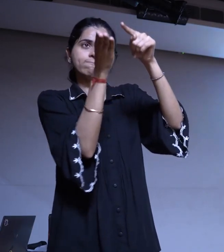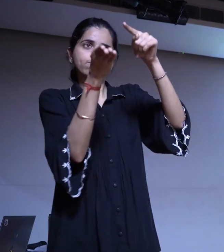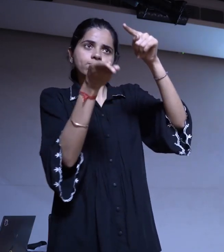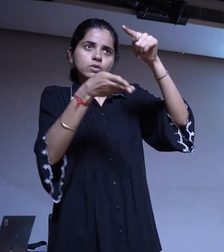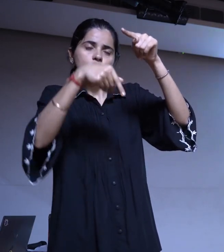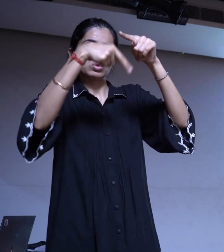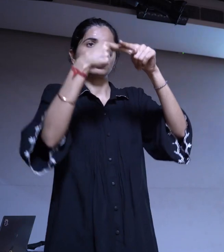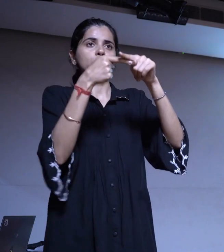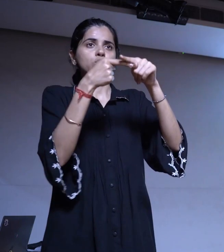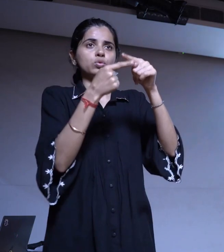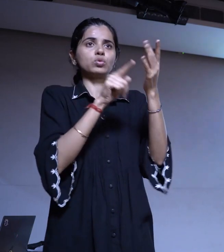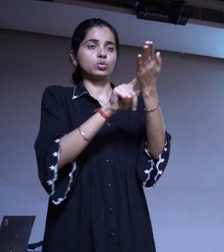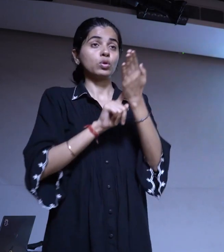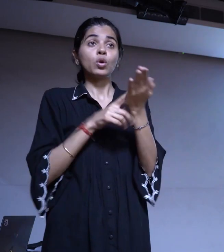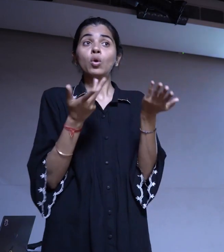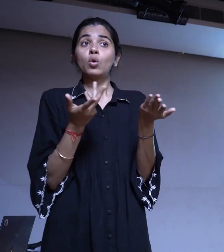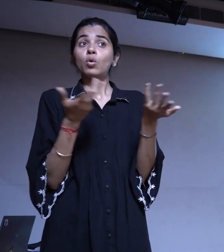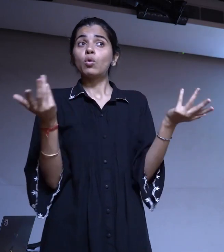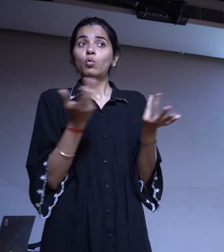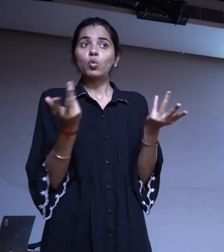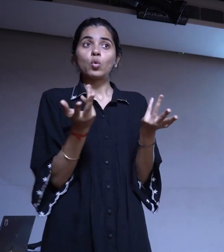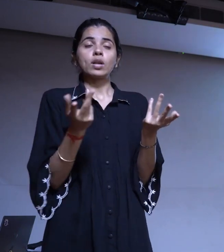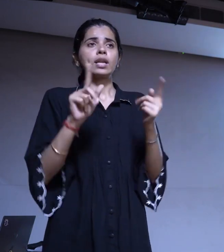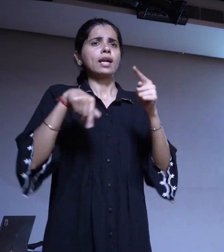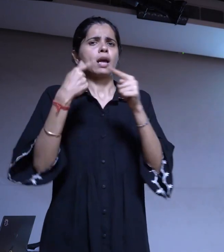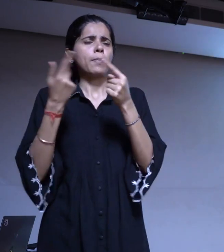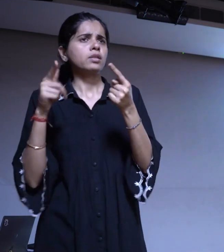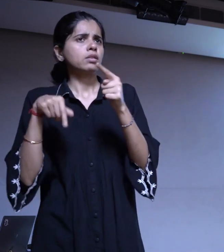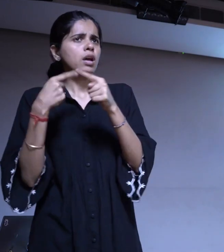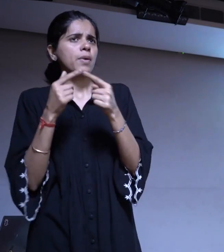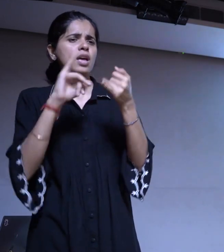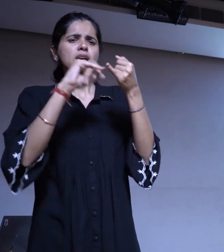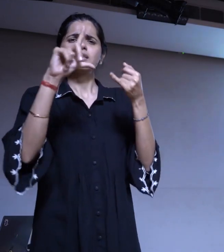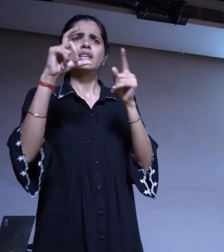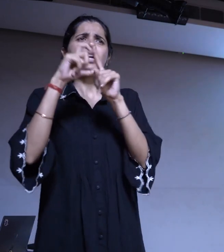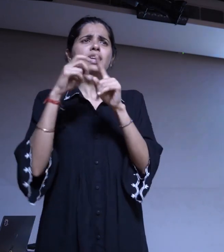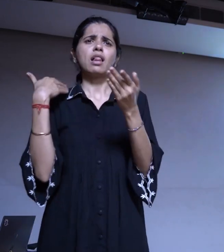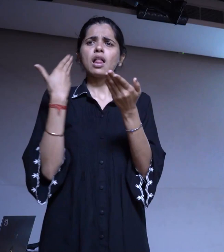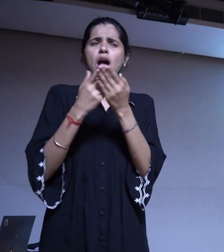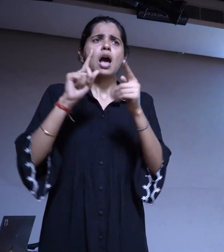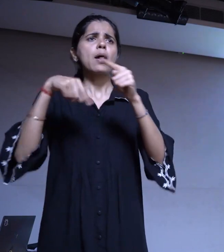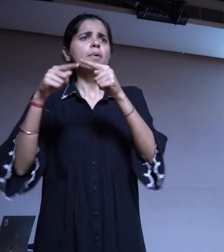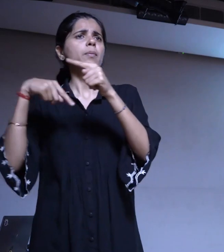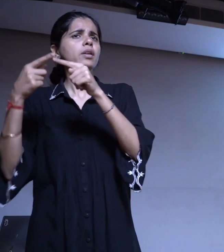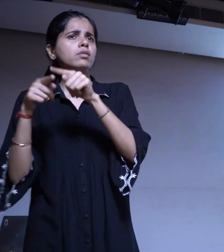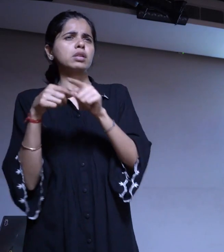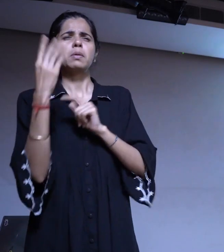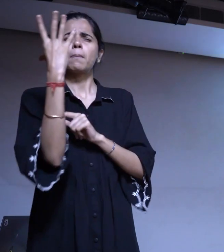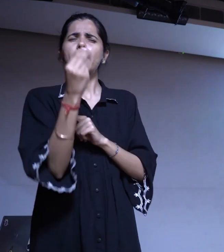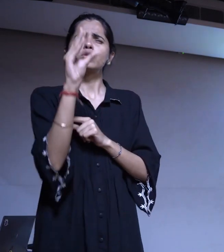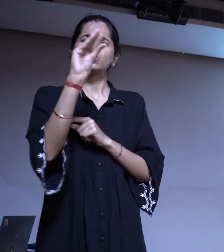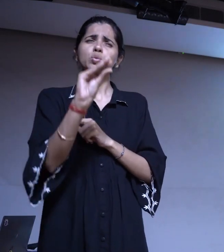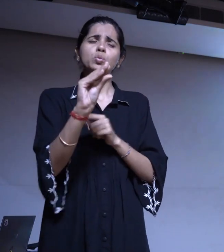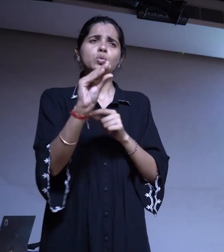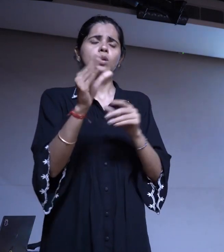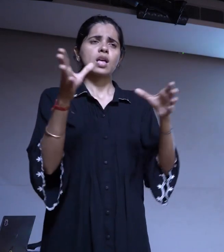little idea of what might be the incidence of sld that we've been looking for these are very small numbers I would